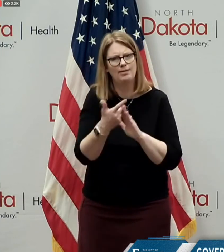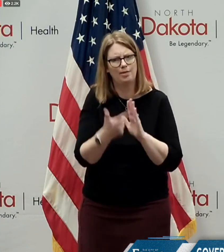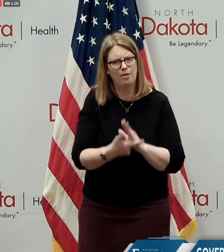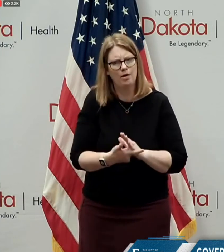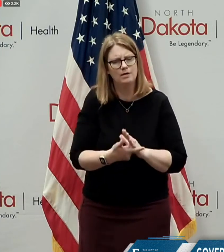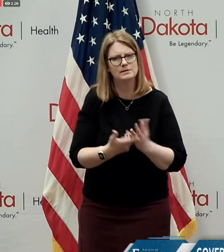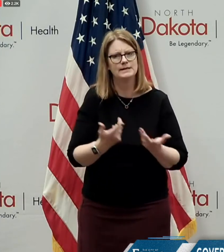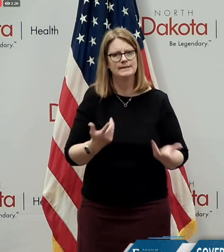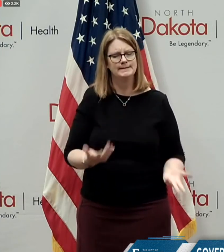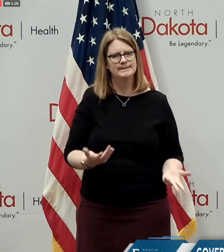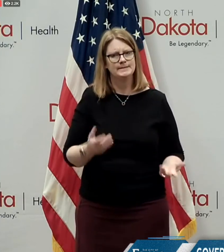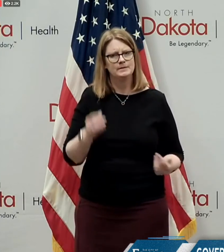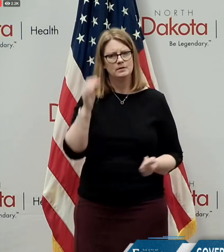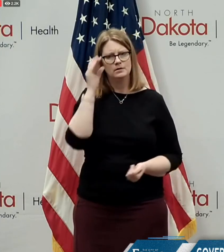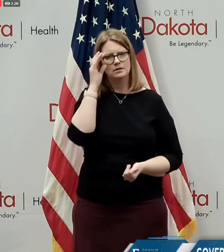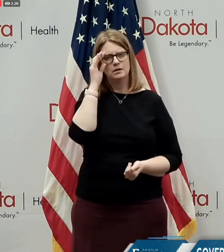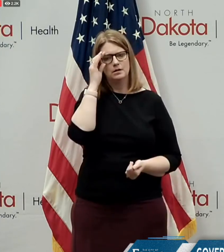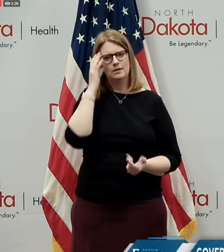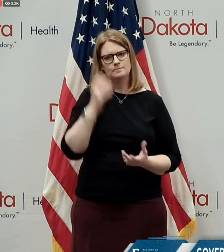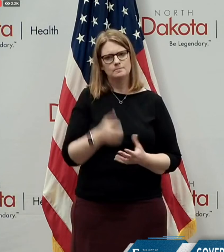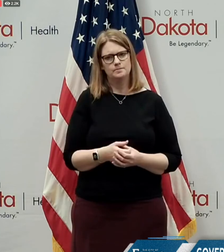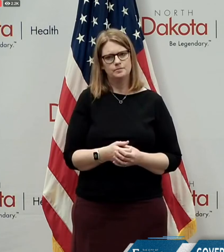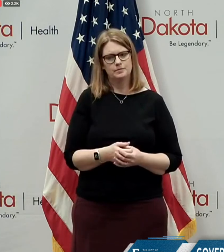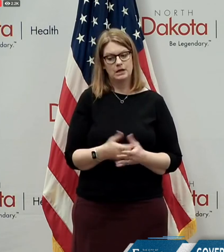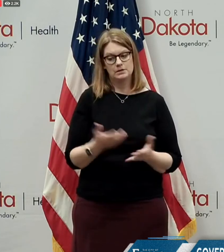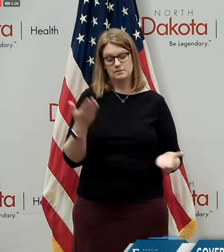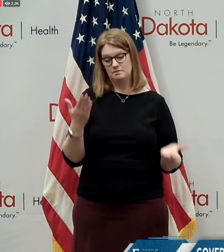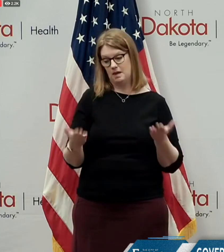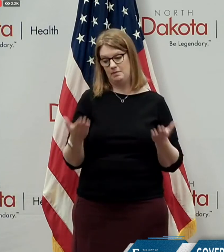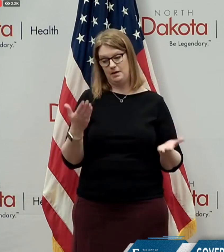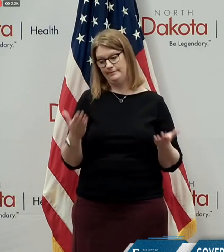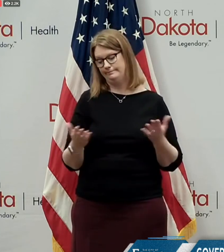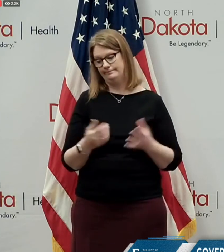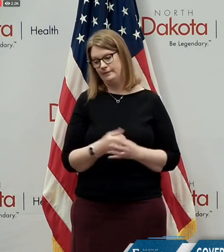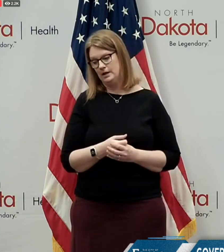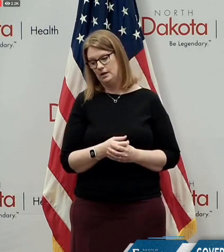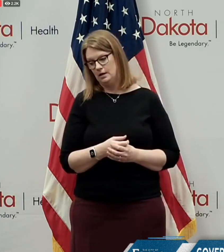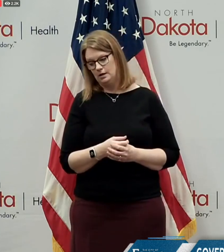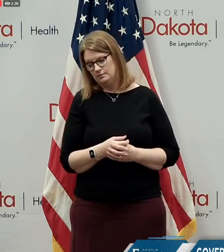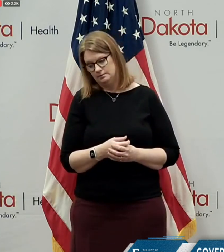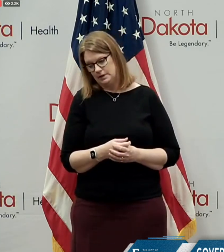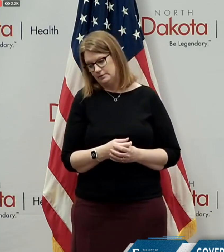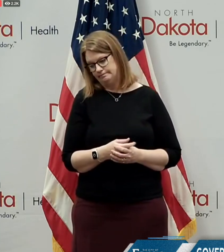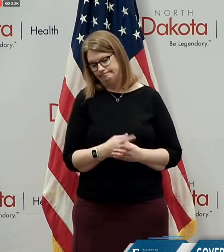there's an opportunity and maybe even a moment here for us to think about,